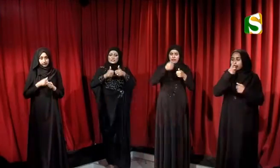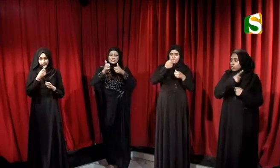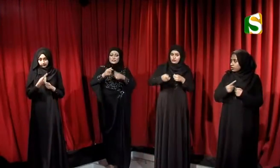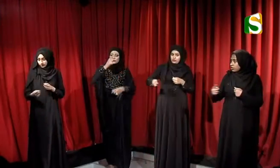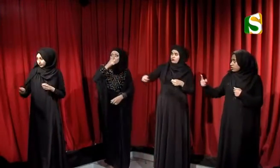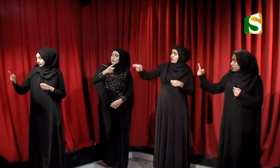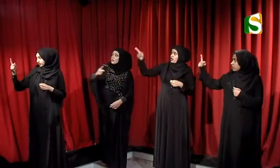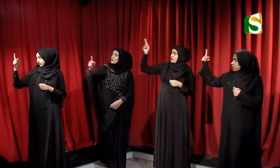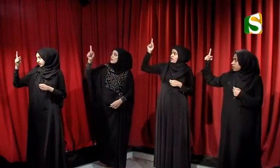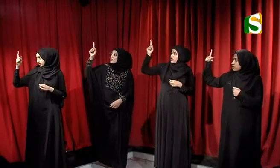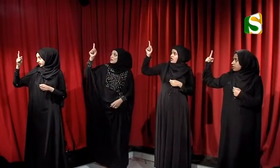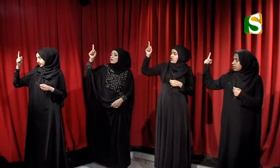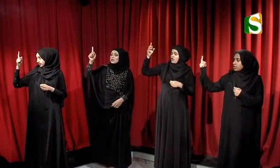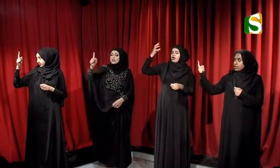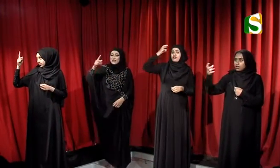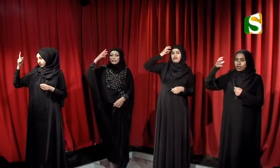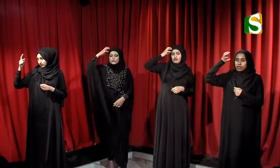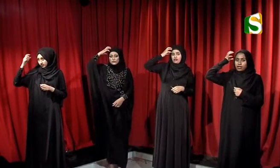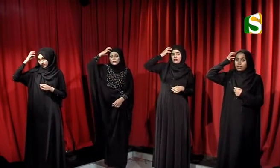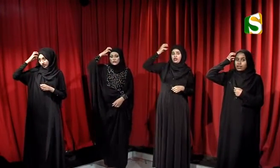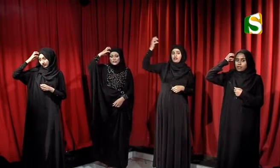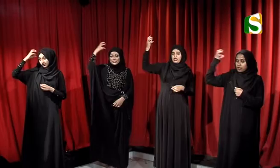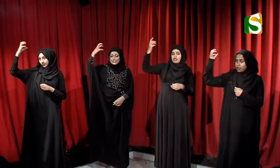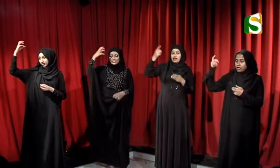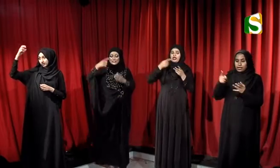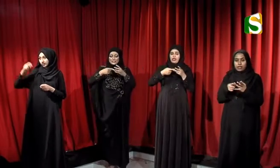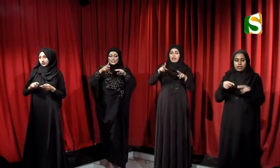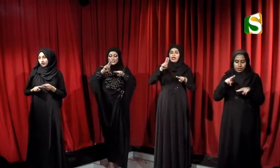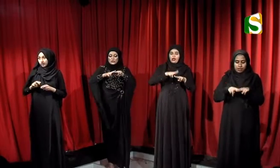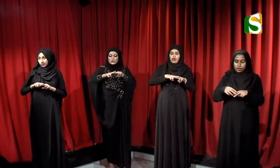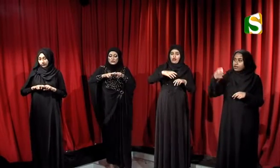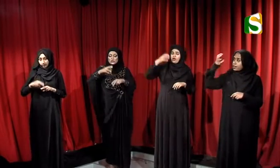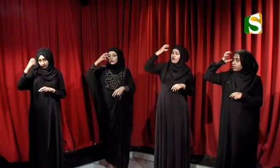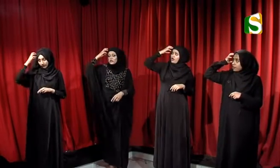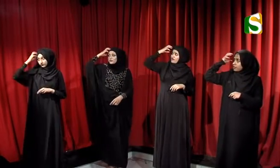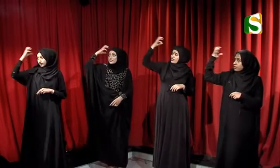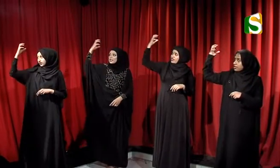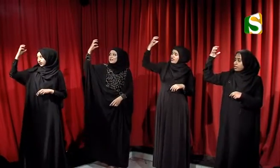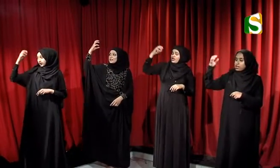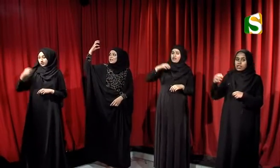to Allah, the King of